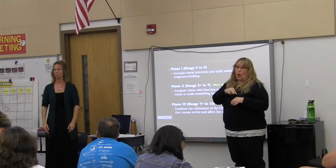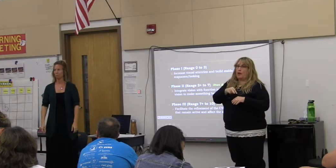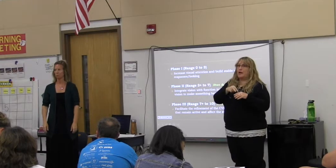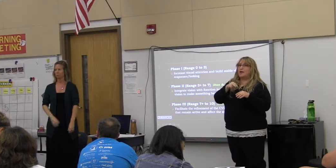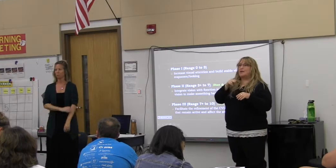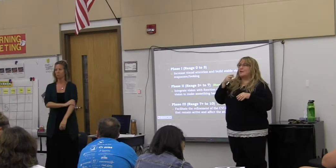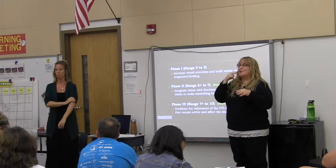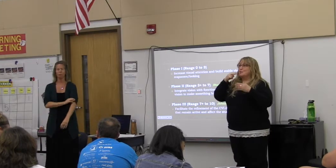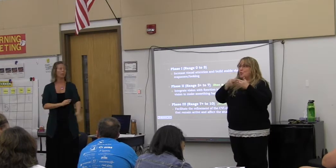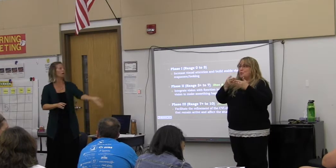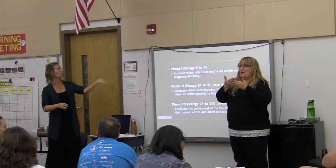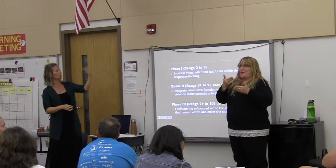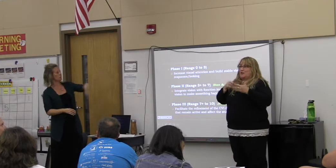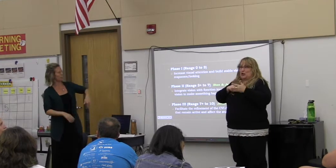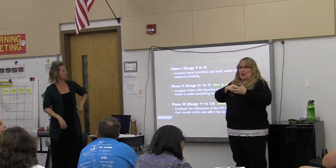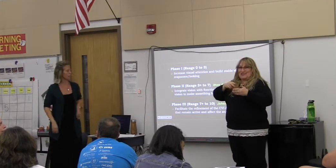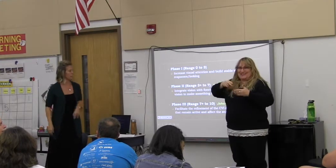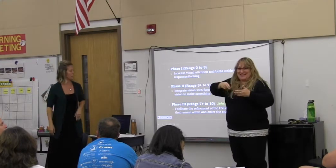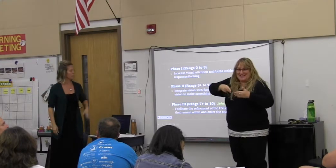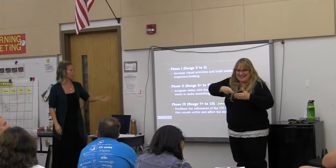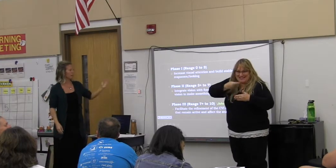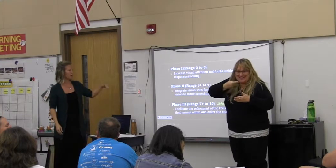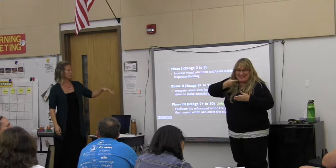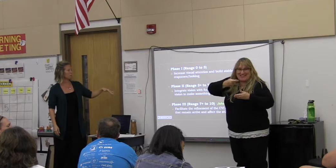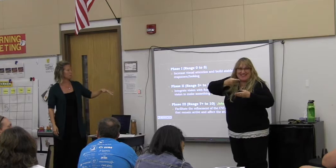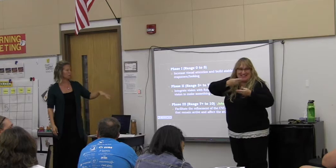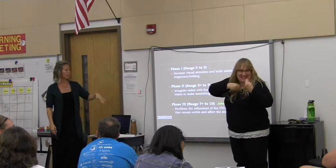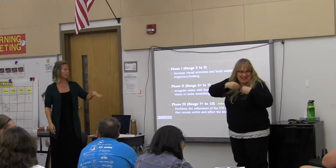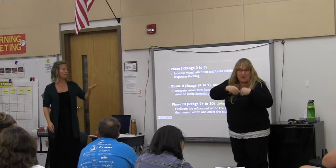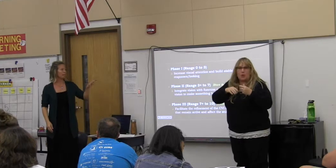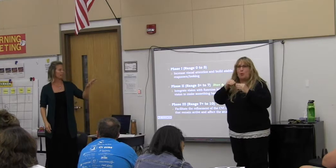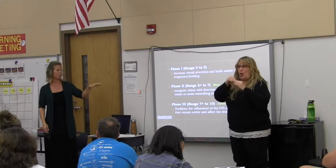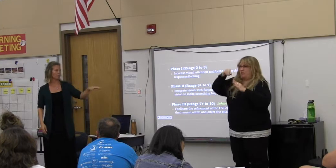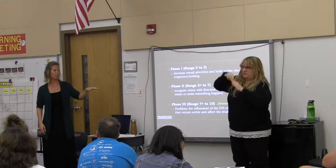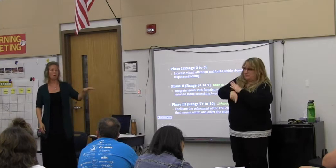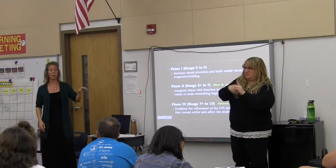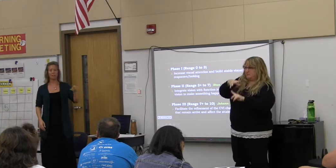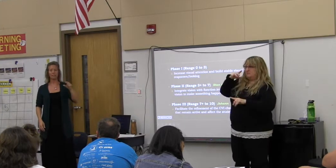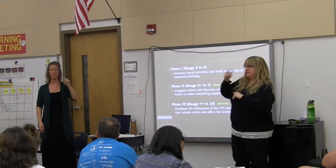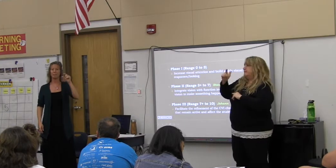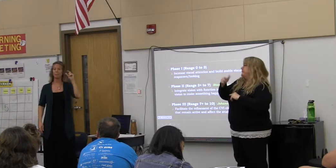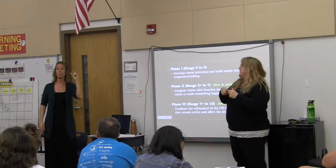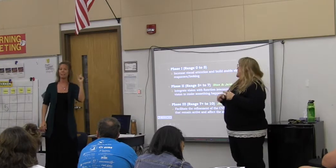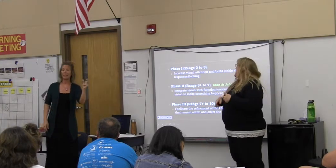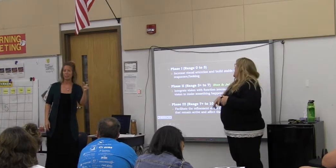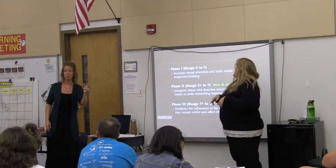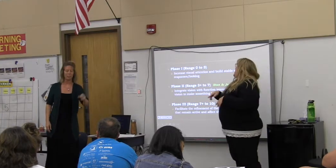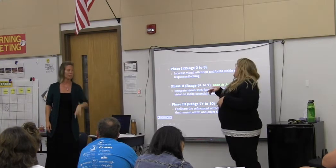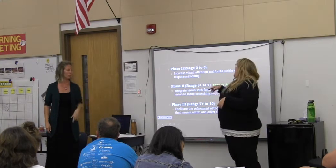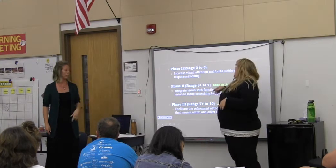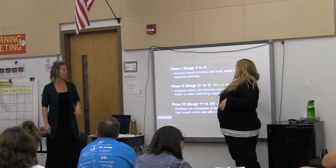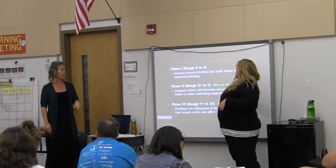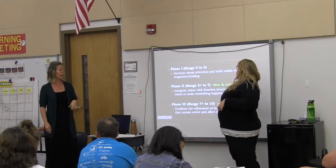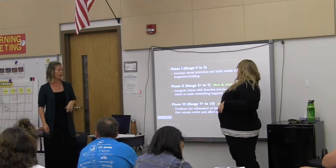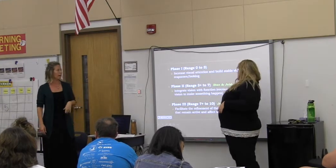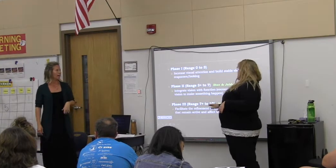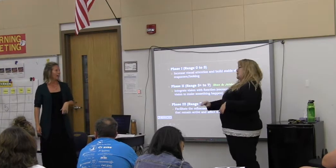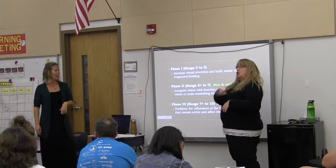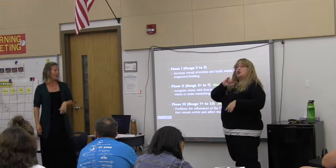skill. We'll get more into depth in this. Phase 3, this is where Johan is. He's at the very beginning of phase